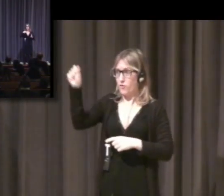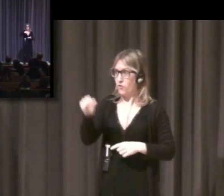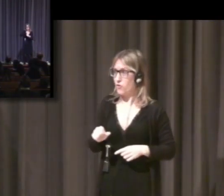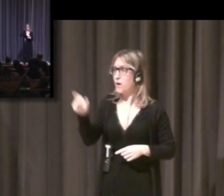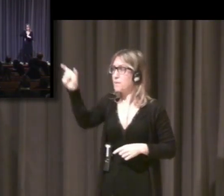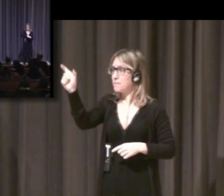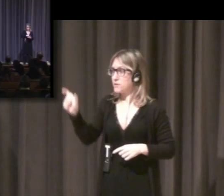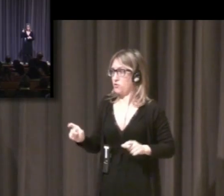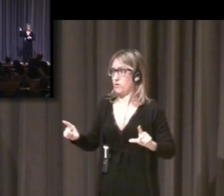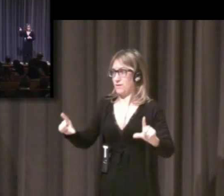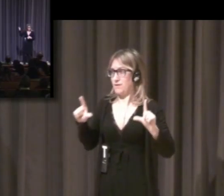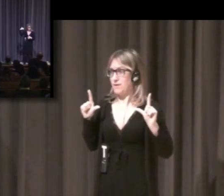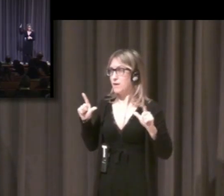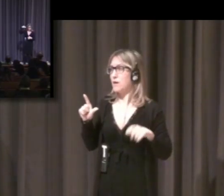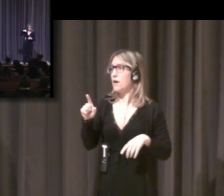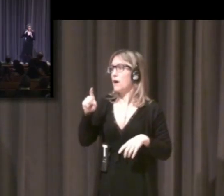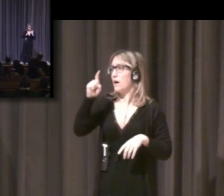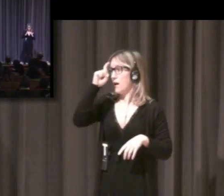was implanted.